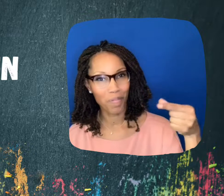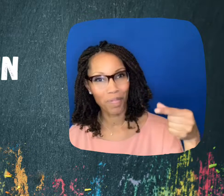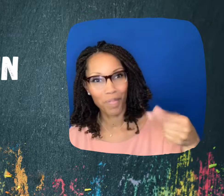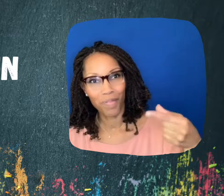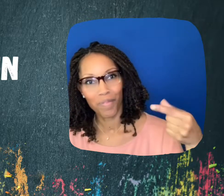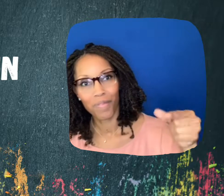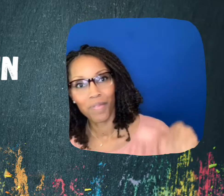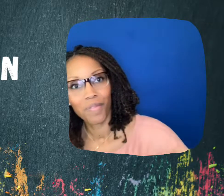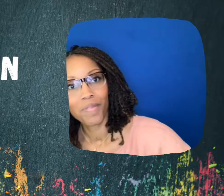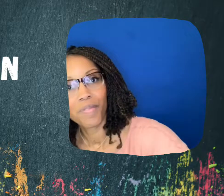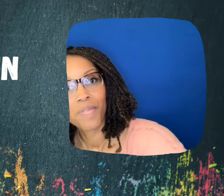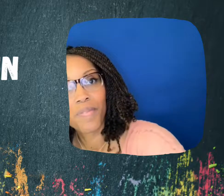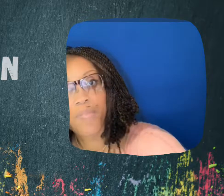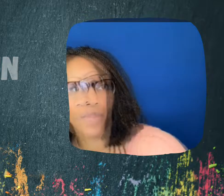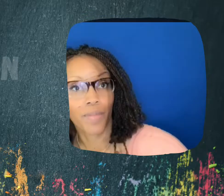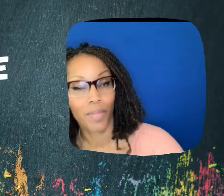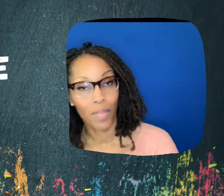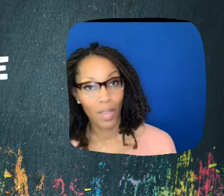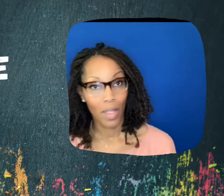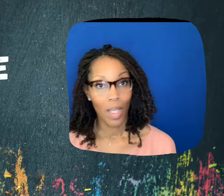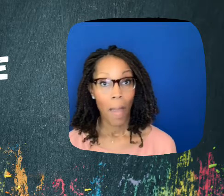awesome.